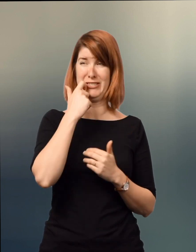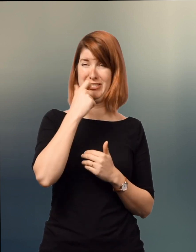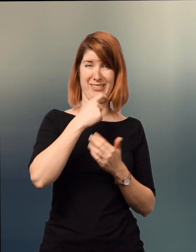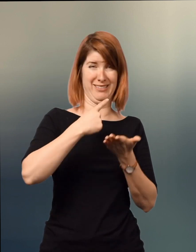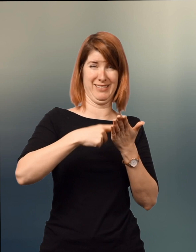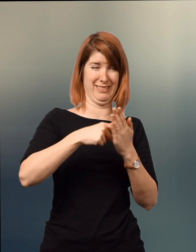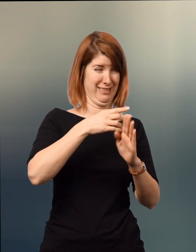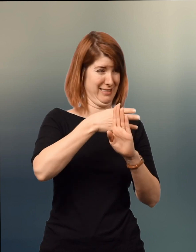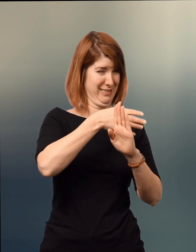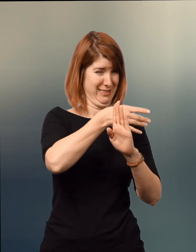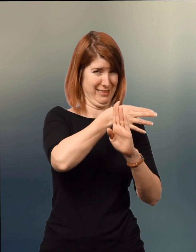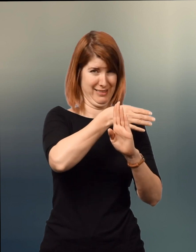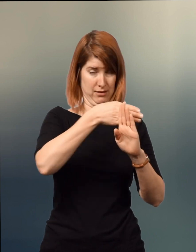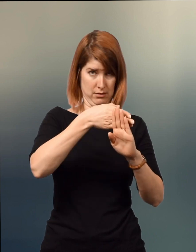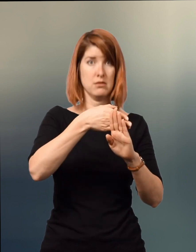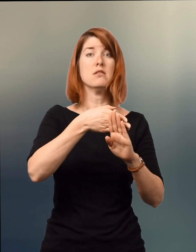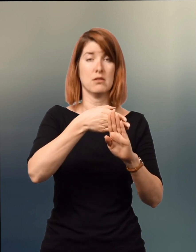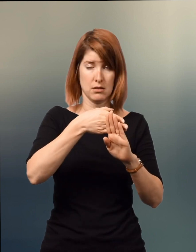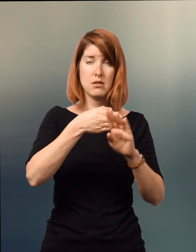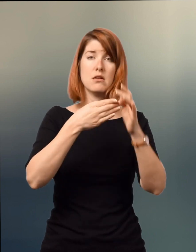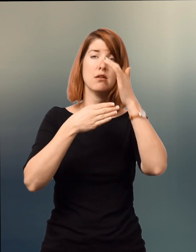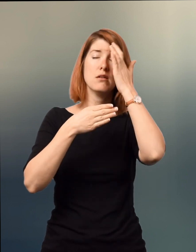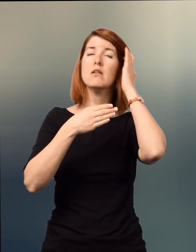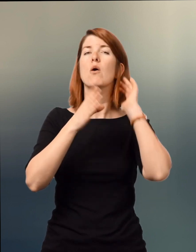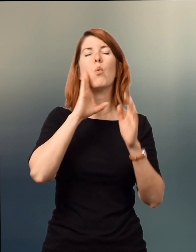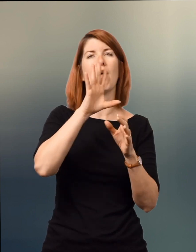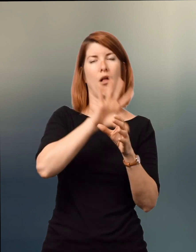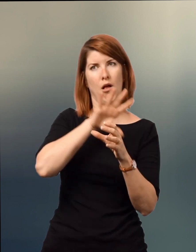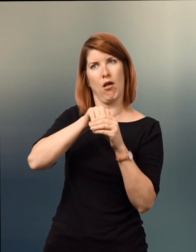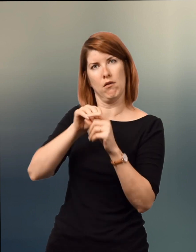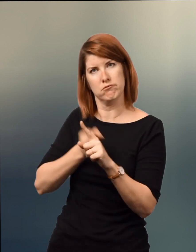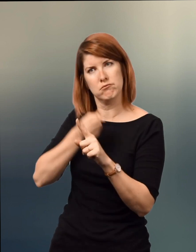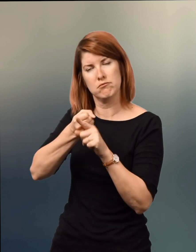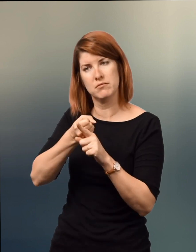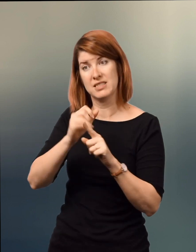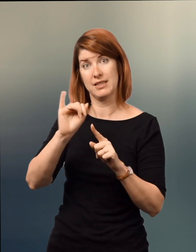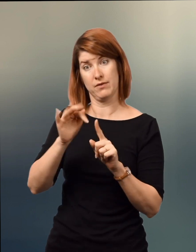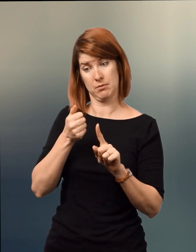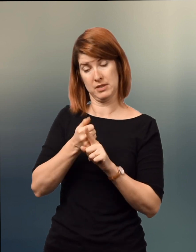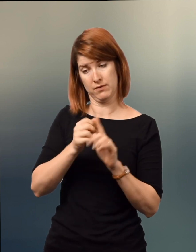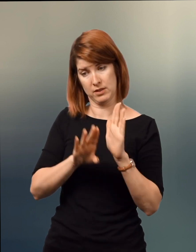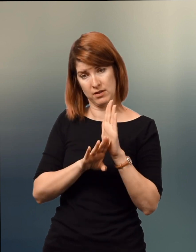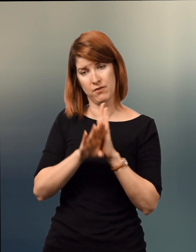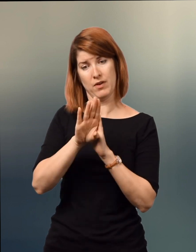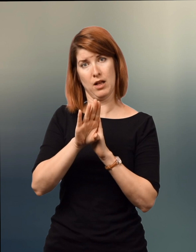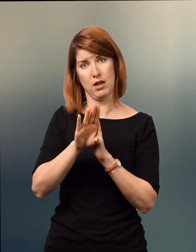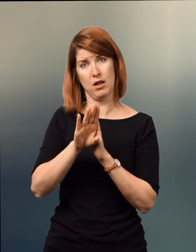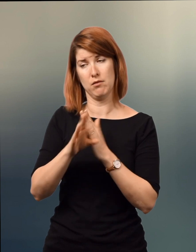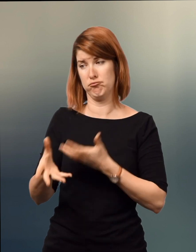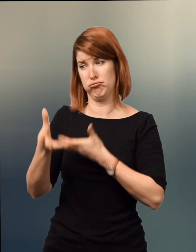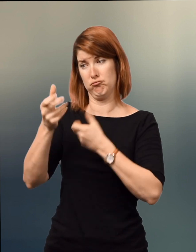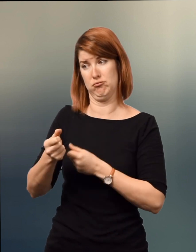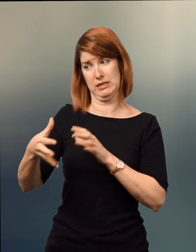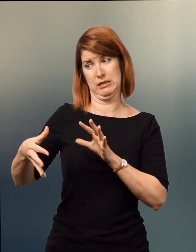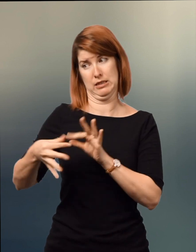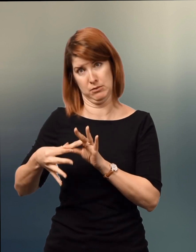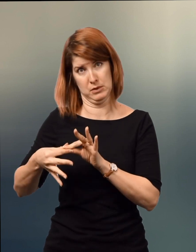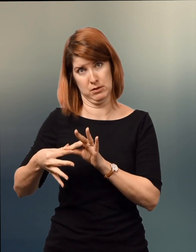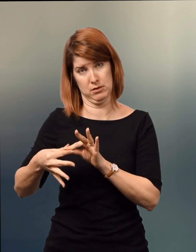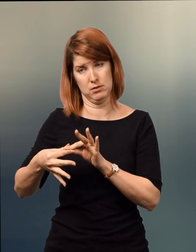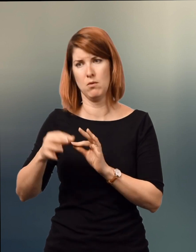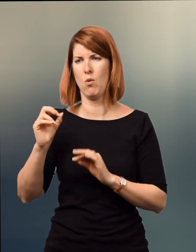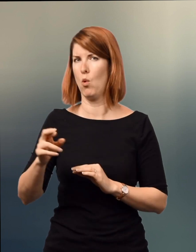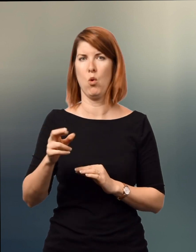operates. All of these factors that we have discussed up to this point factor into whether a child develops a healthy or